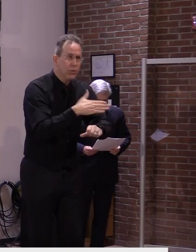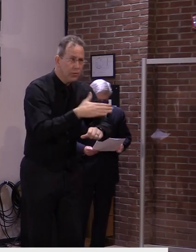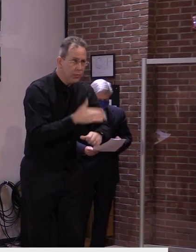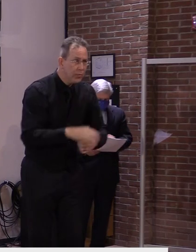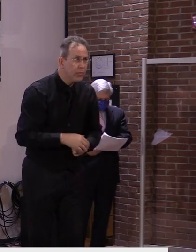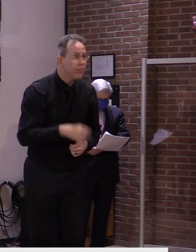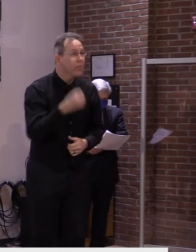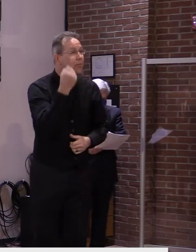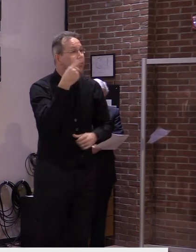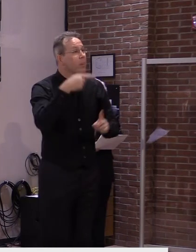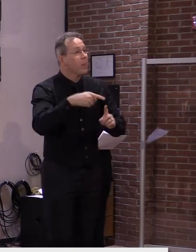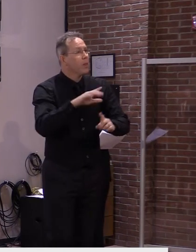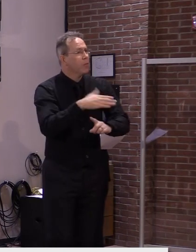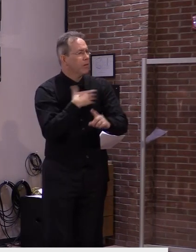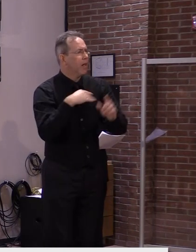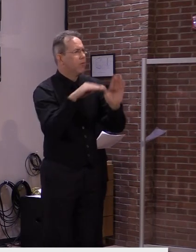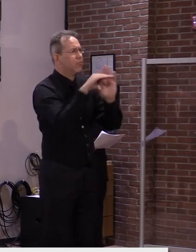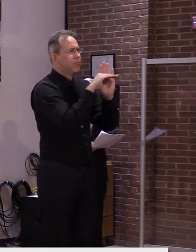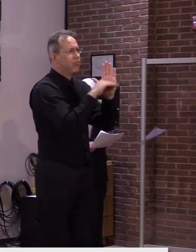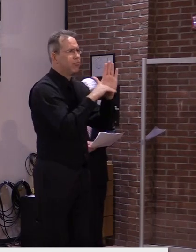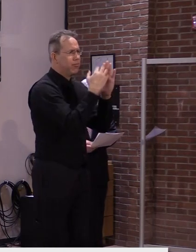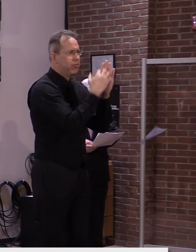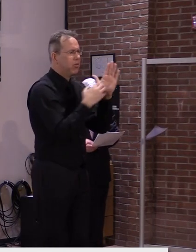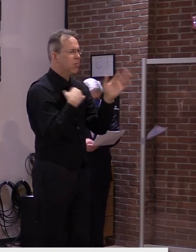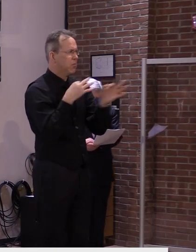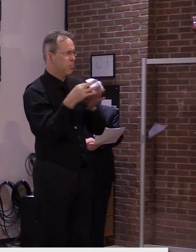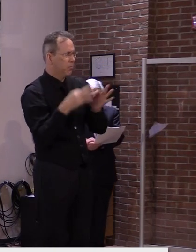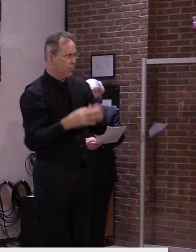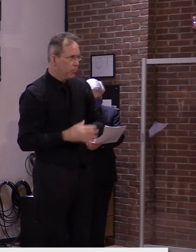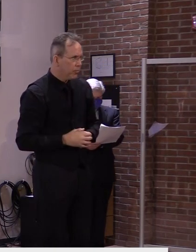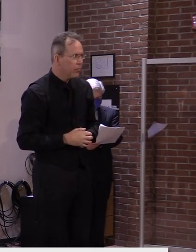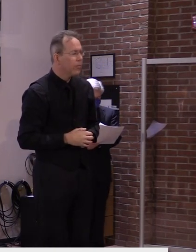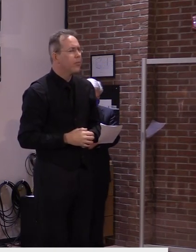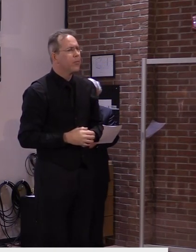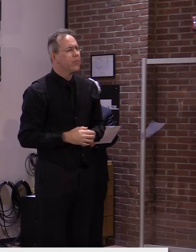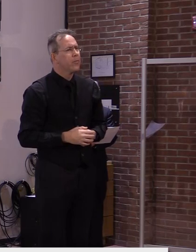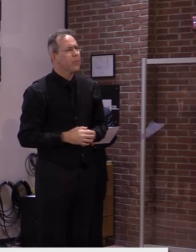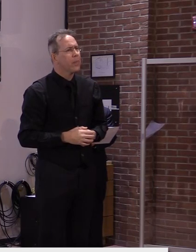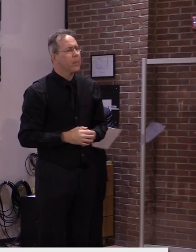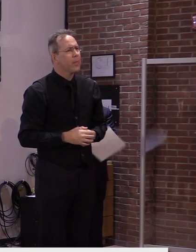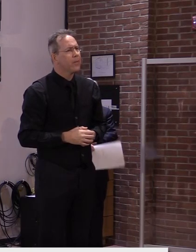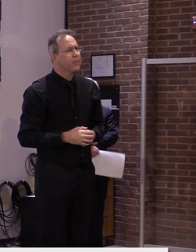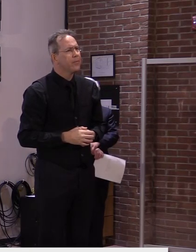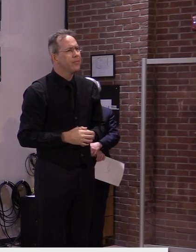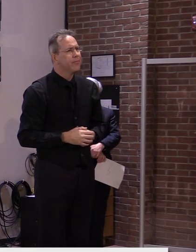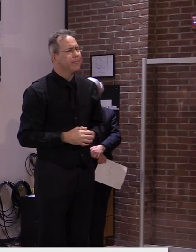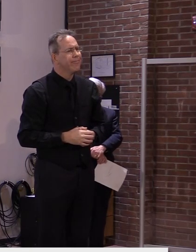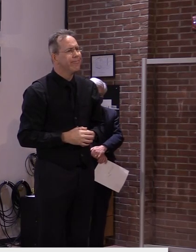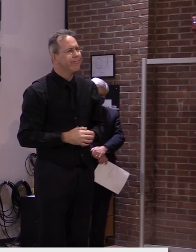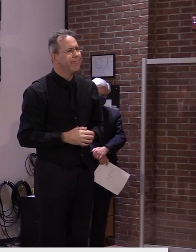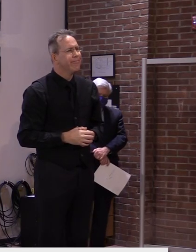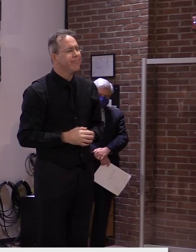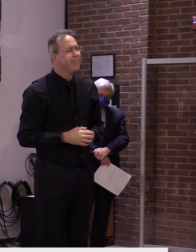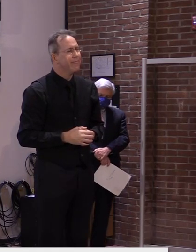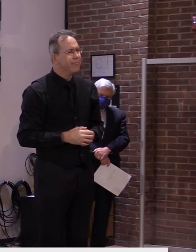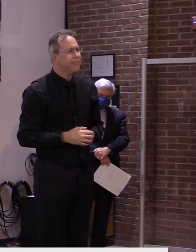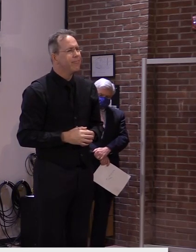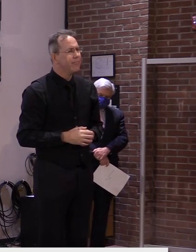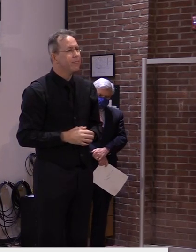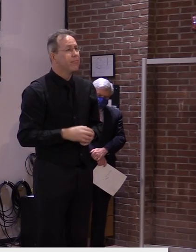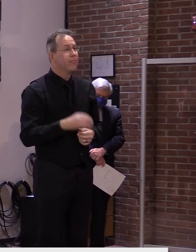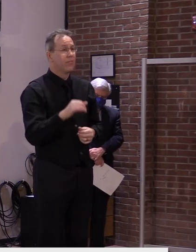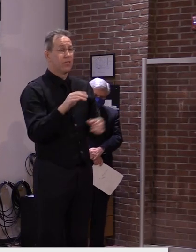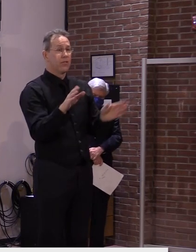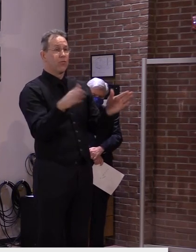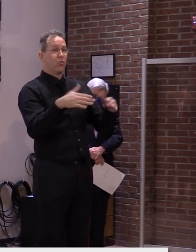restrictions. These restrictions include the following. All performers will be required to have a 6 by 6 foot distance